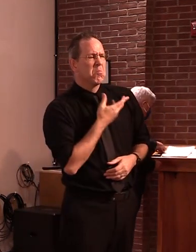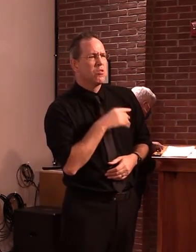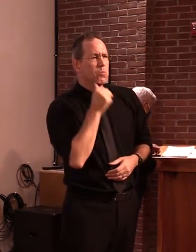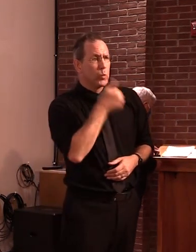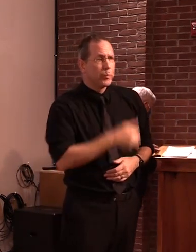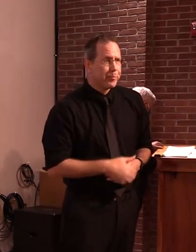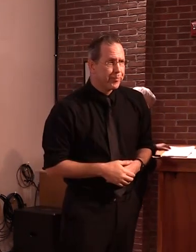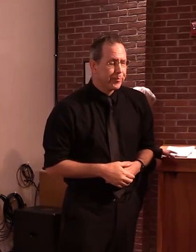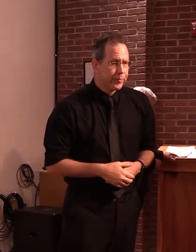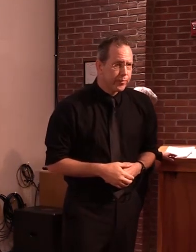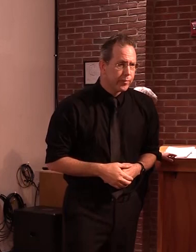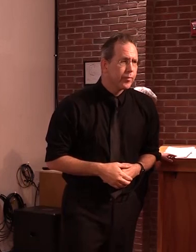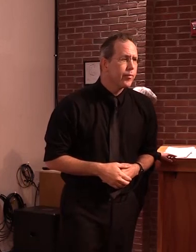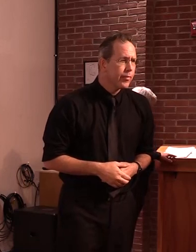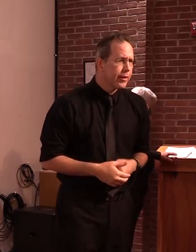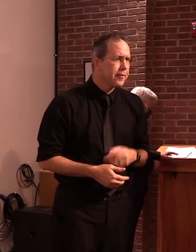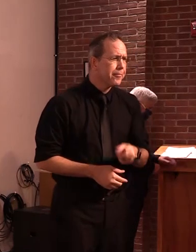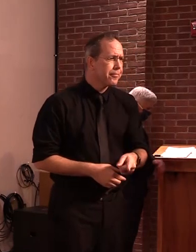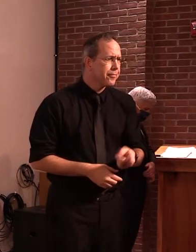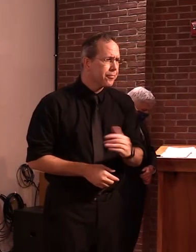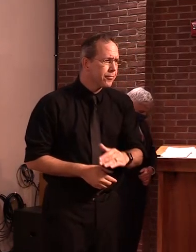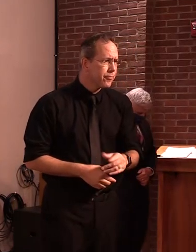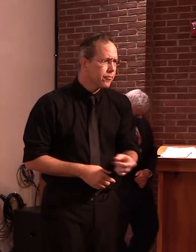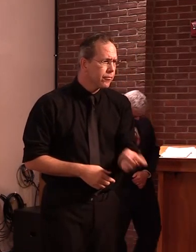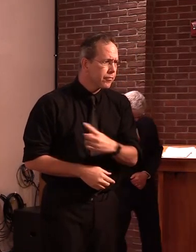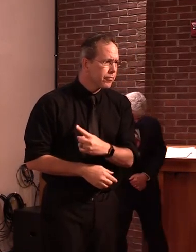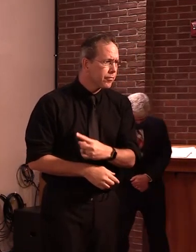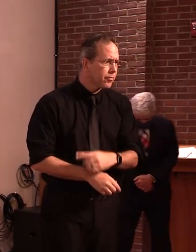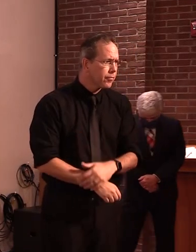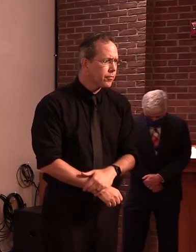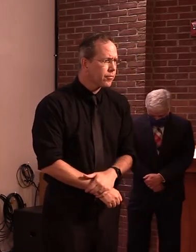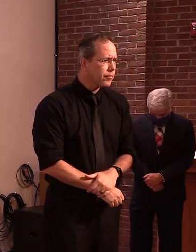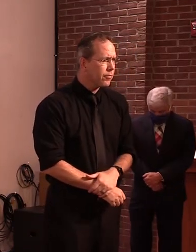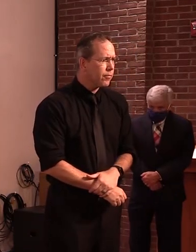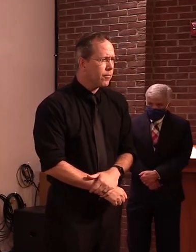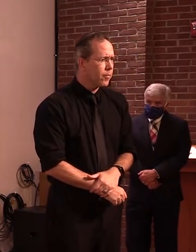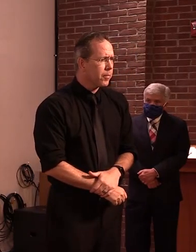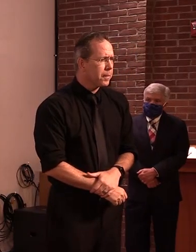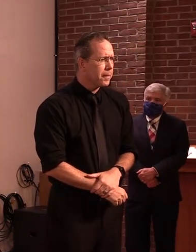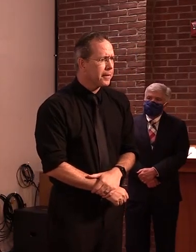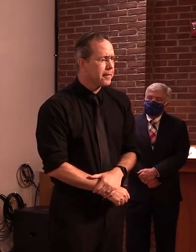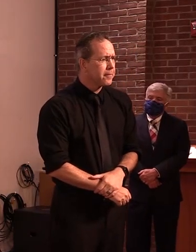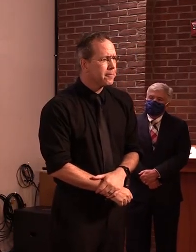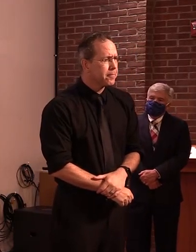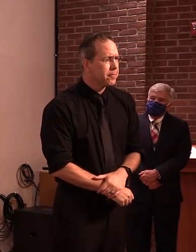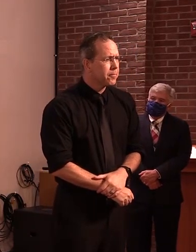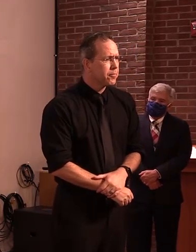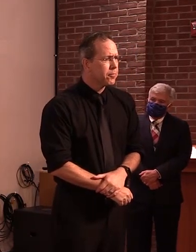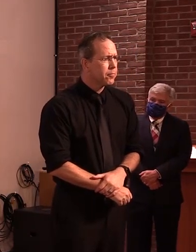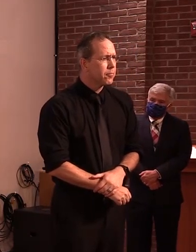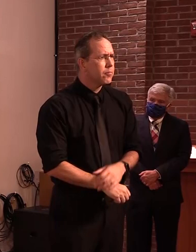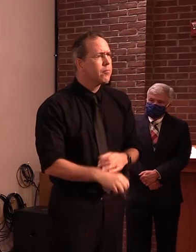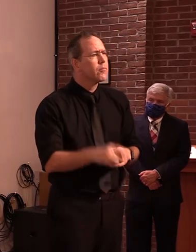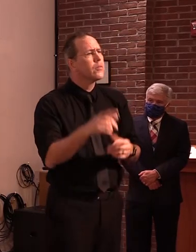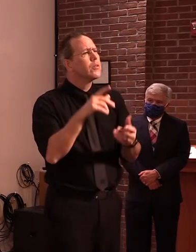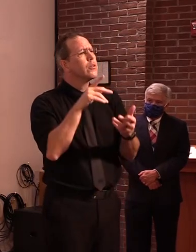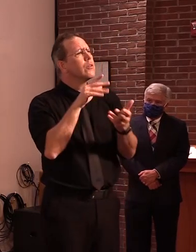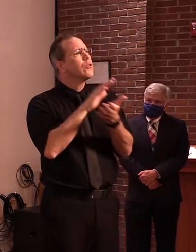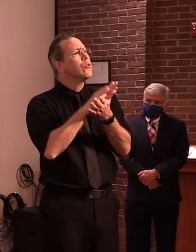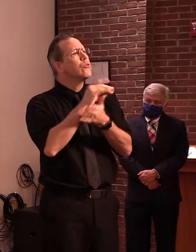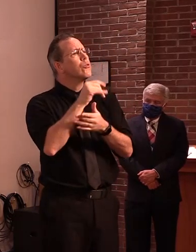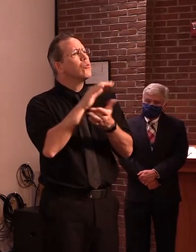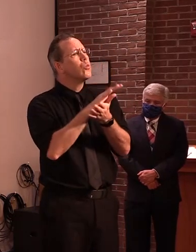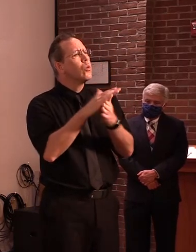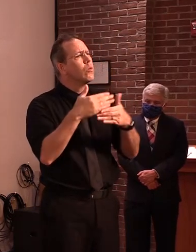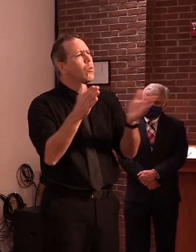for the September 8th date, does that affect private and independent schools too? It will affect all schools,